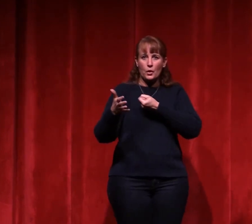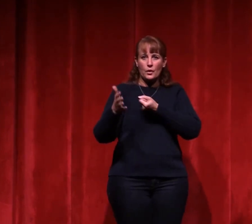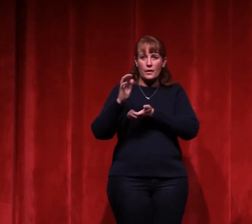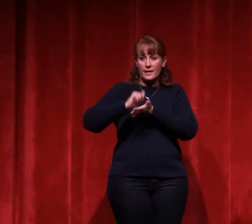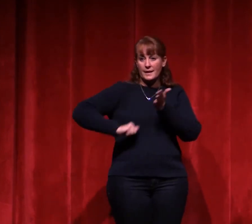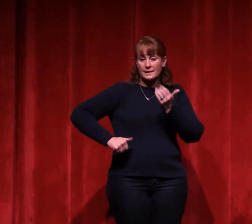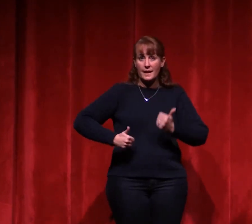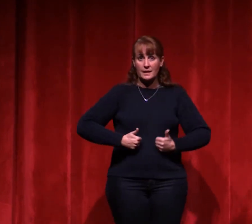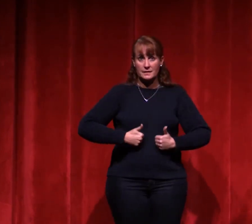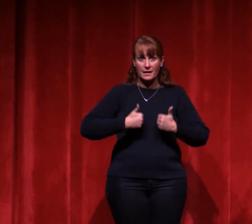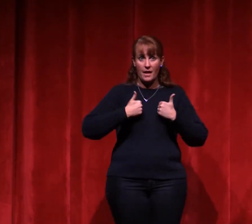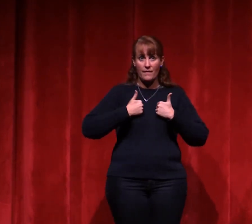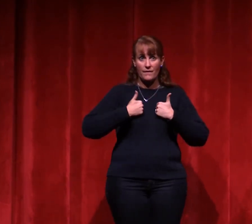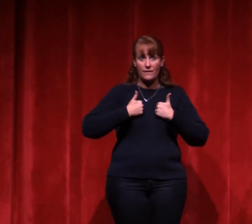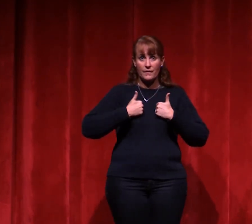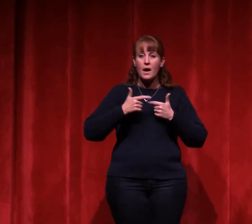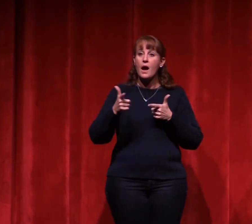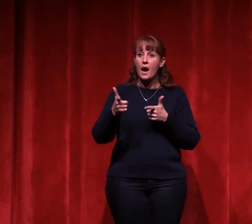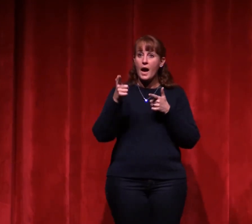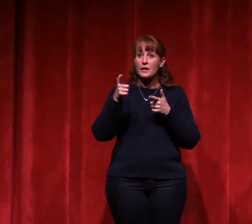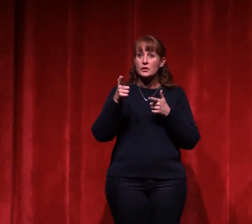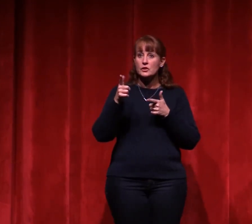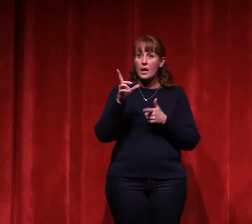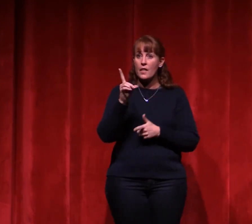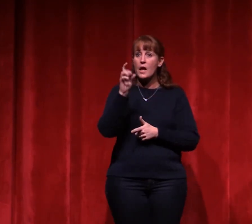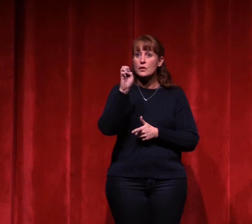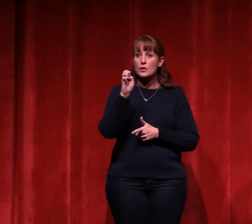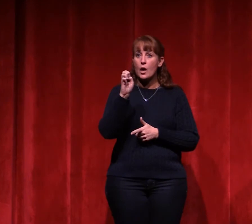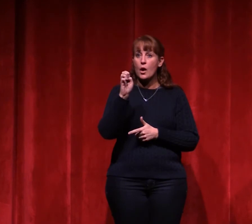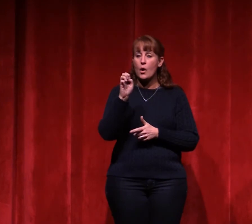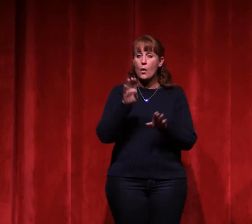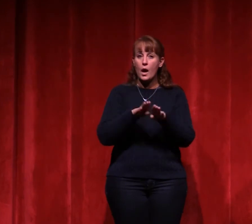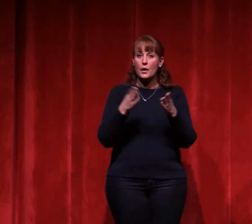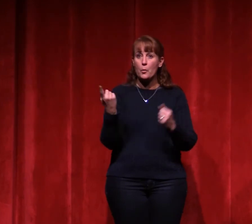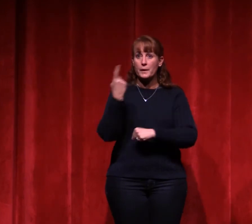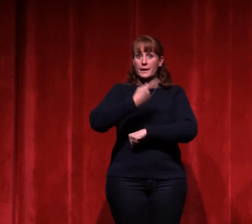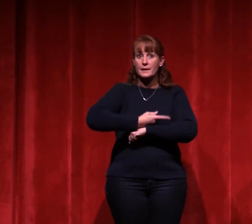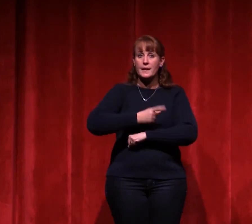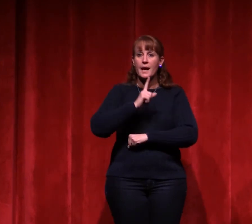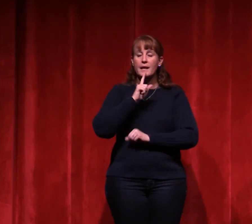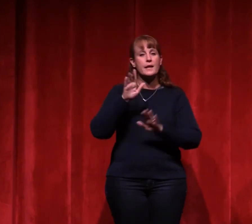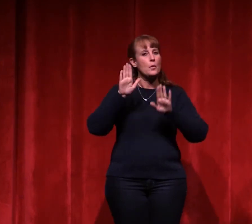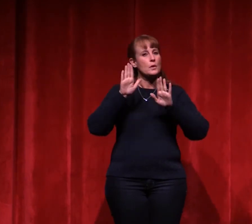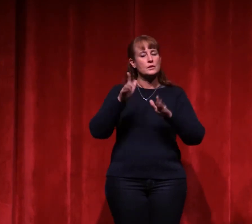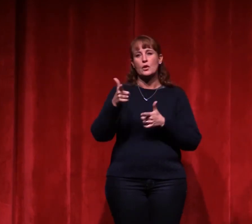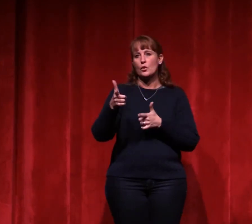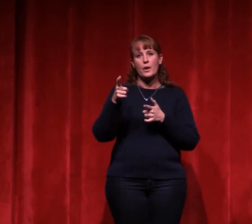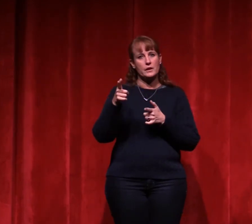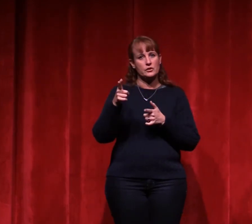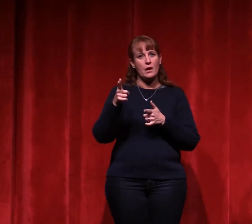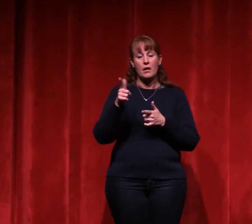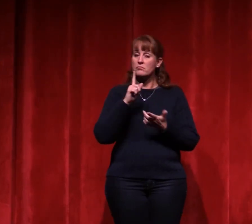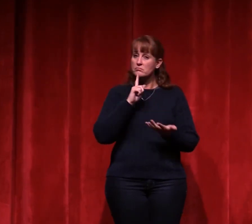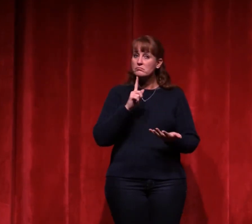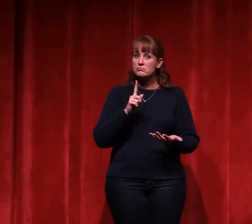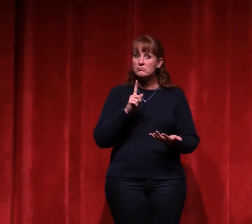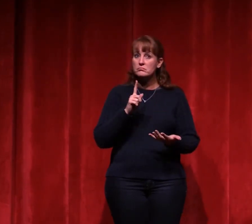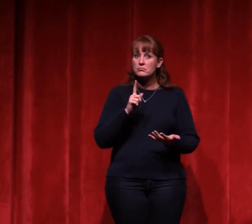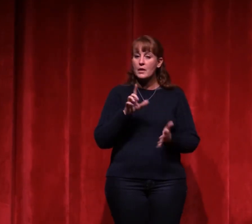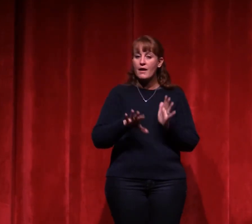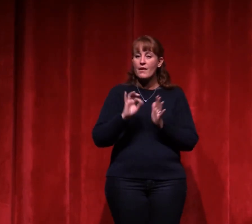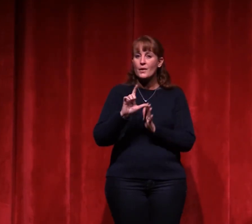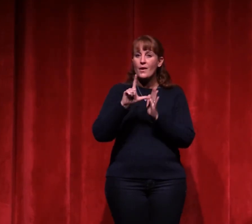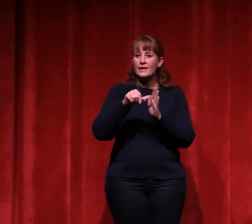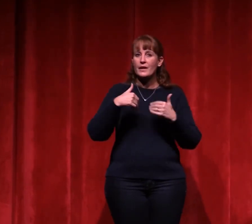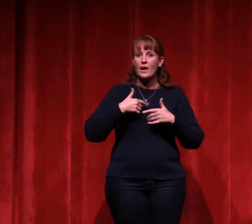it. I shot that doe on opening day, and it was a great shot on all accounts. I would find out